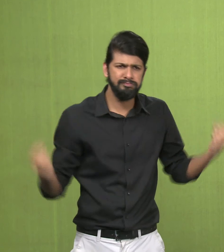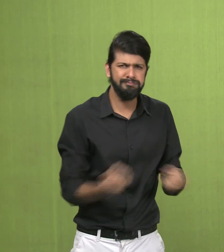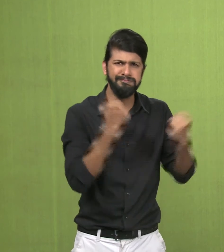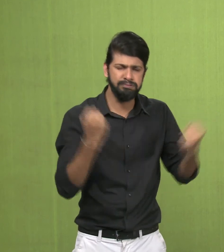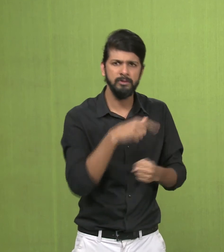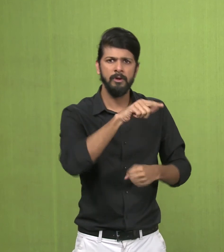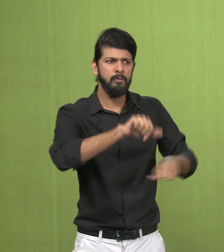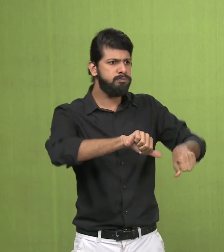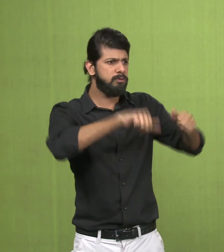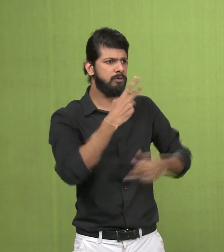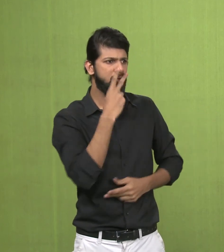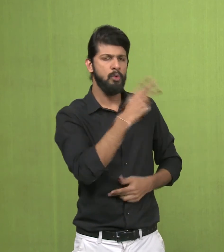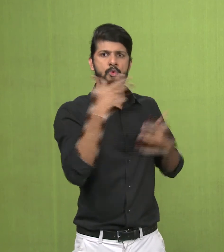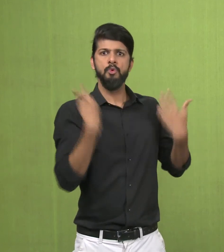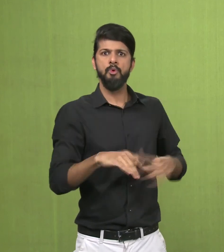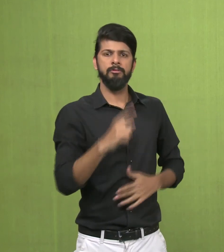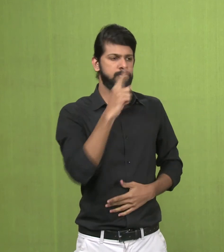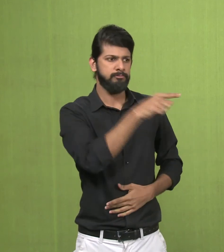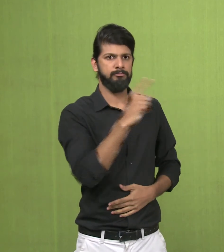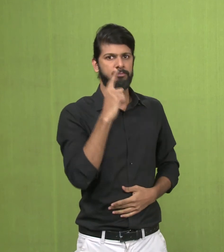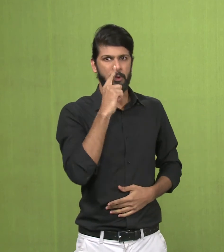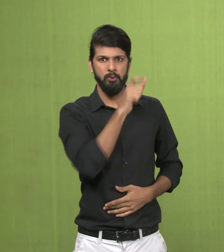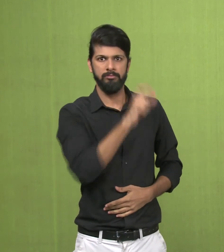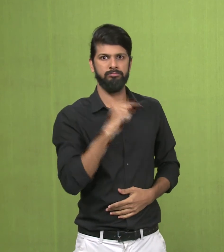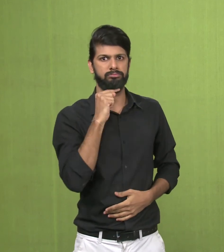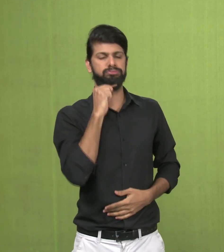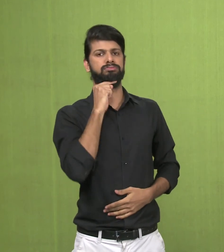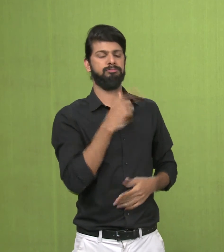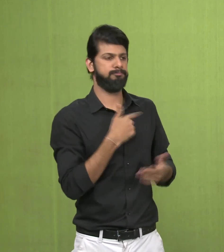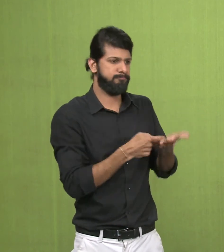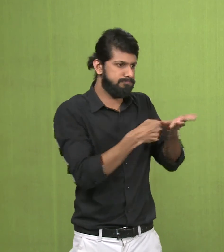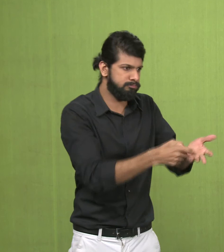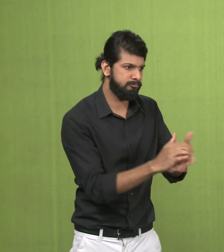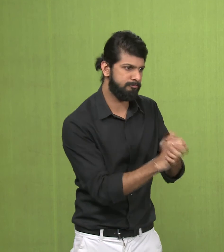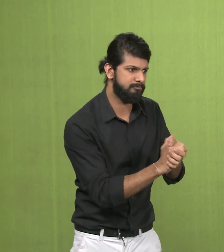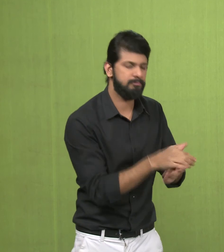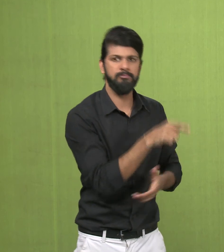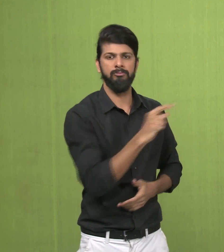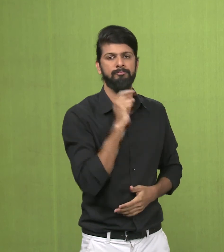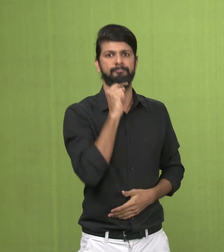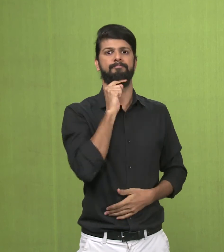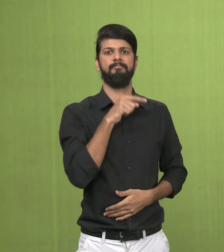of a person who is venerated and deserves honor and respect. could be a male or